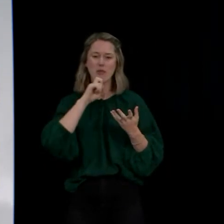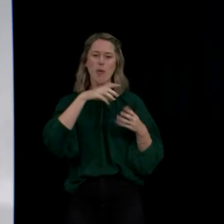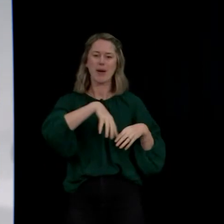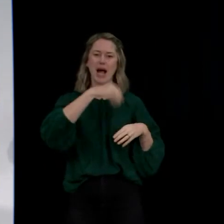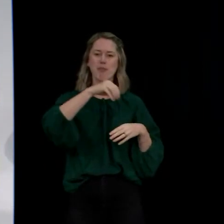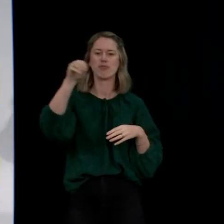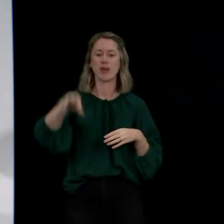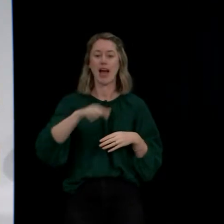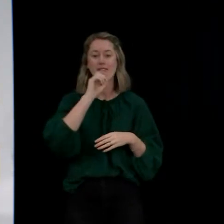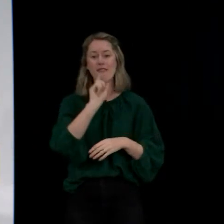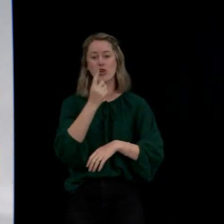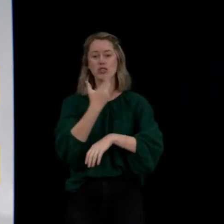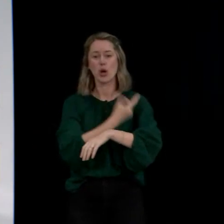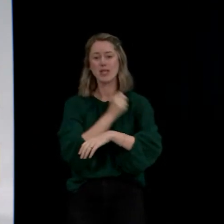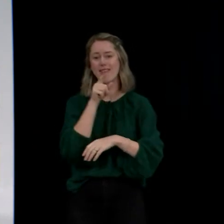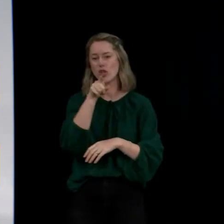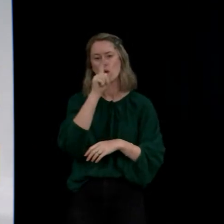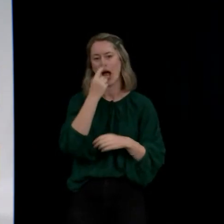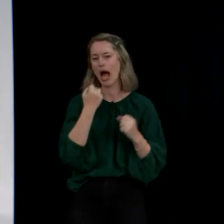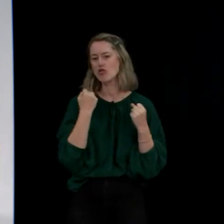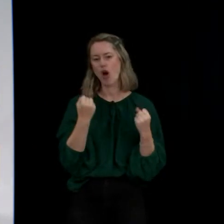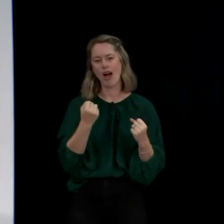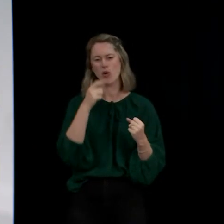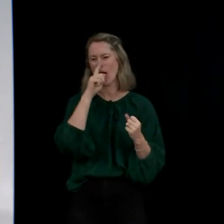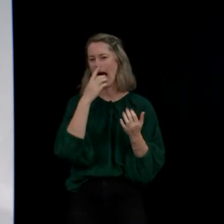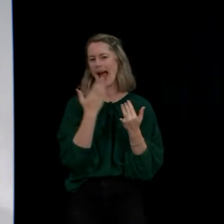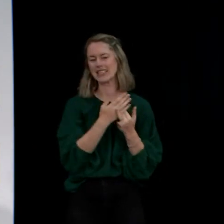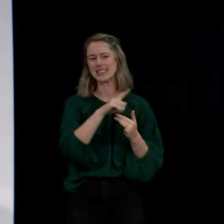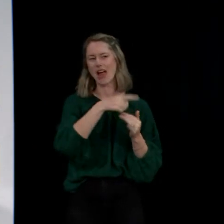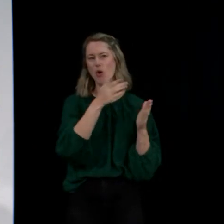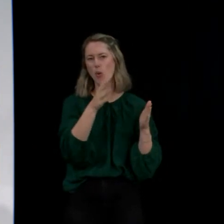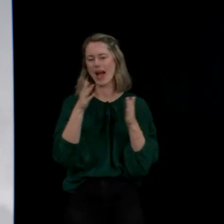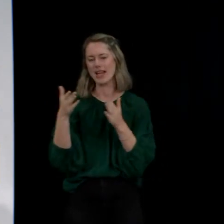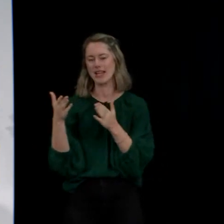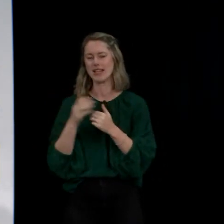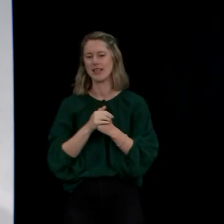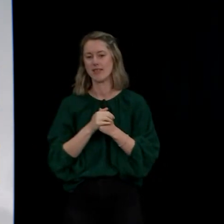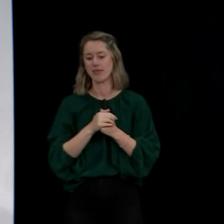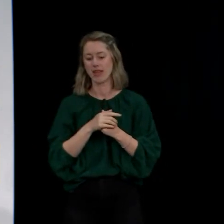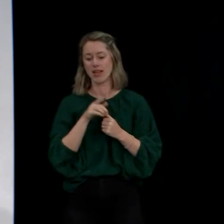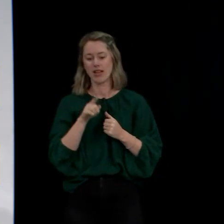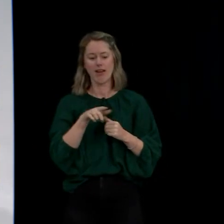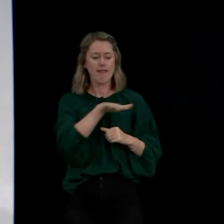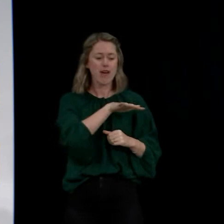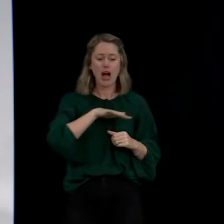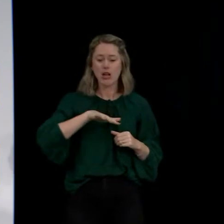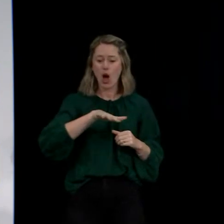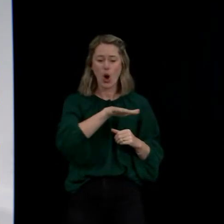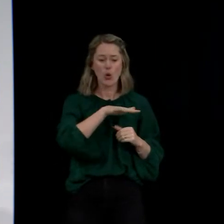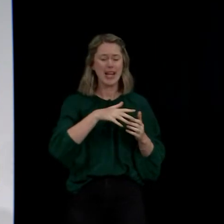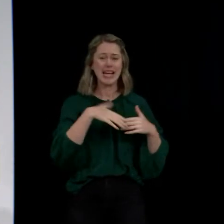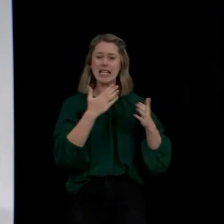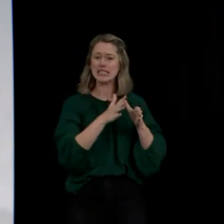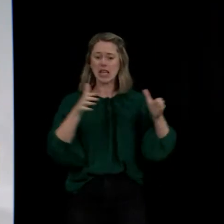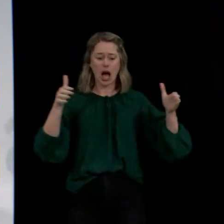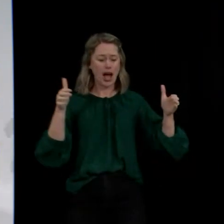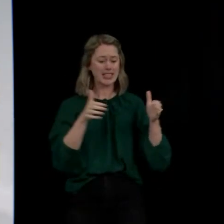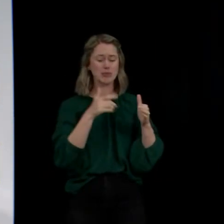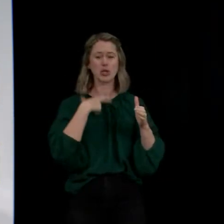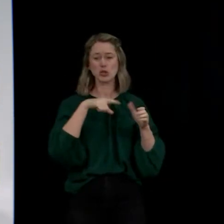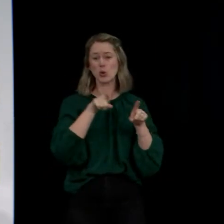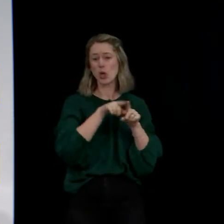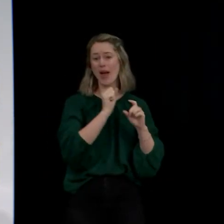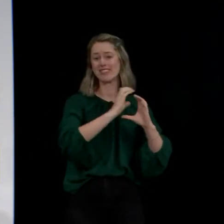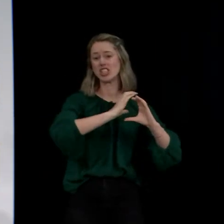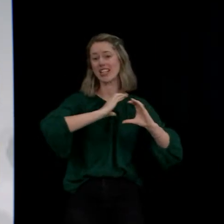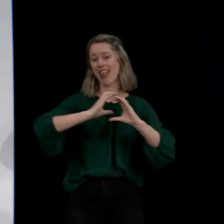doses only who are either unable to drive or can't access other forms of transport. It's open to whānau bubbles of all sizes, as shuttles as well